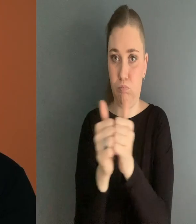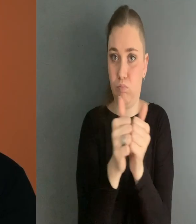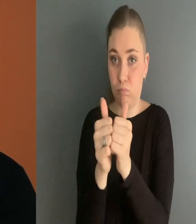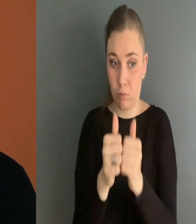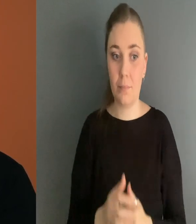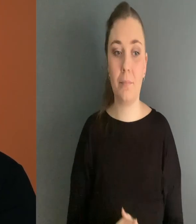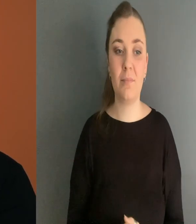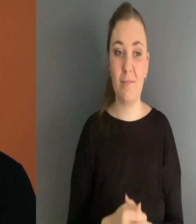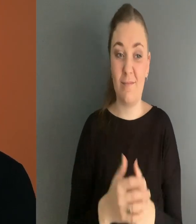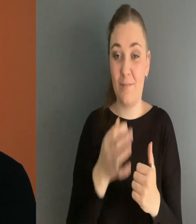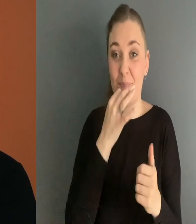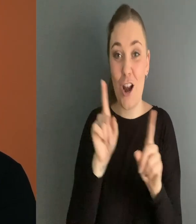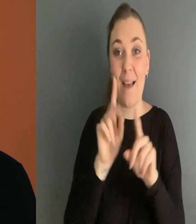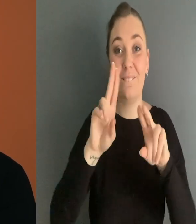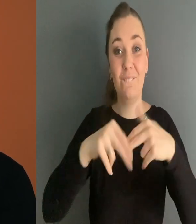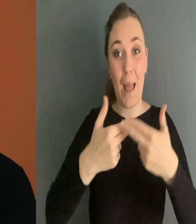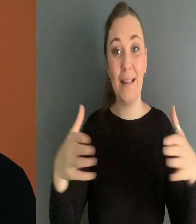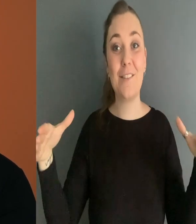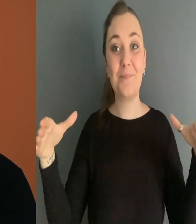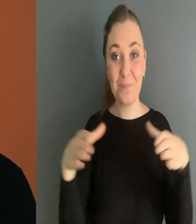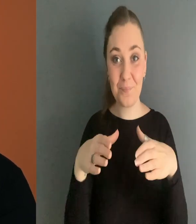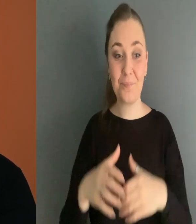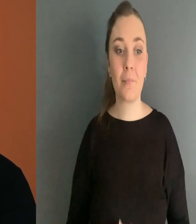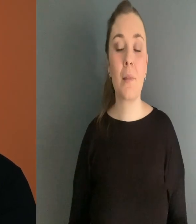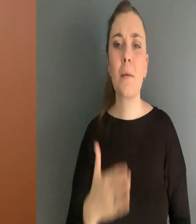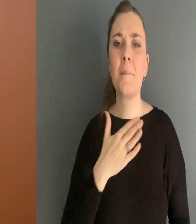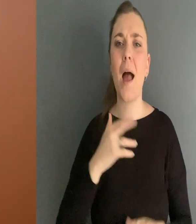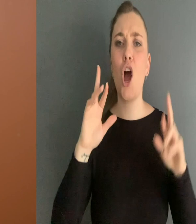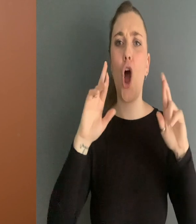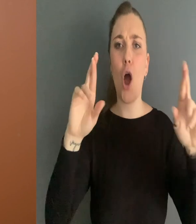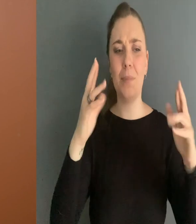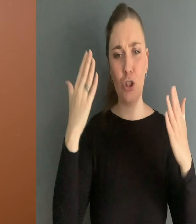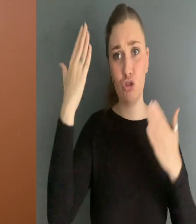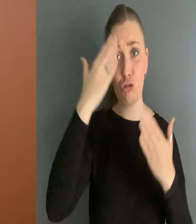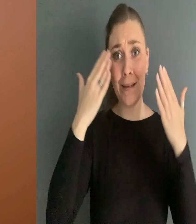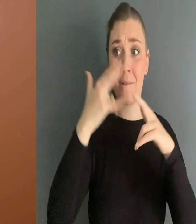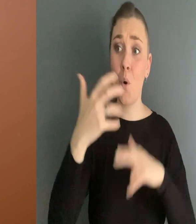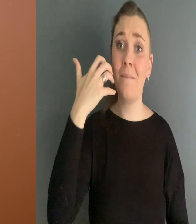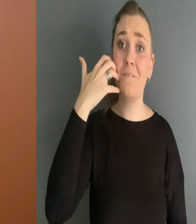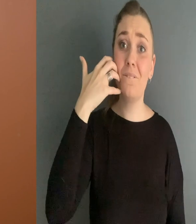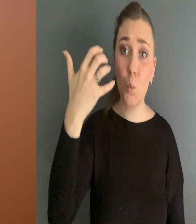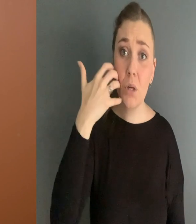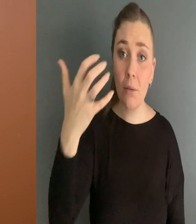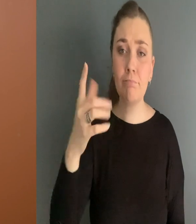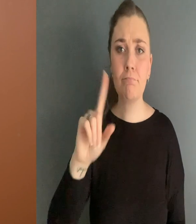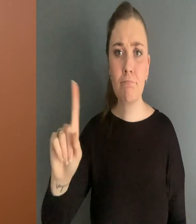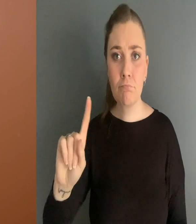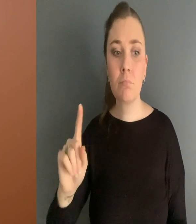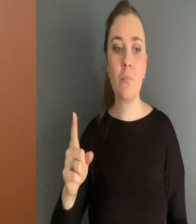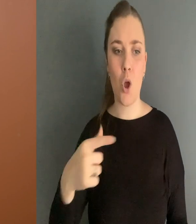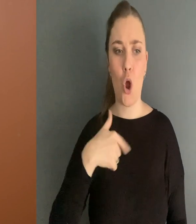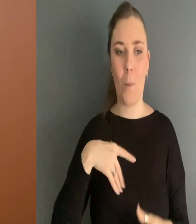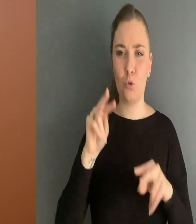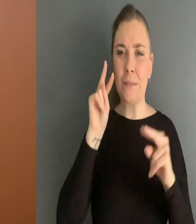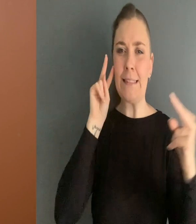so we're kind of like family. My hopes and dreams for the future is to go